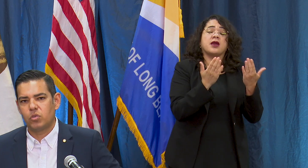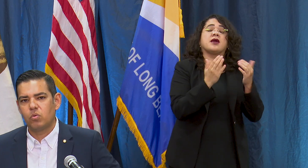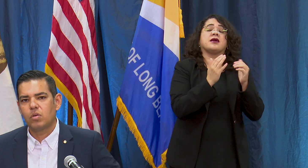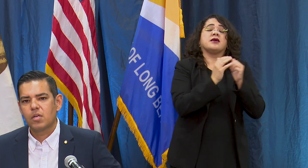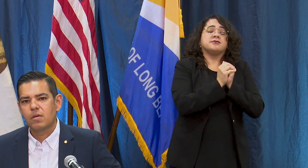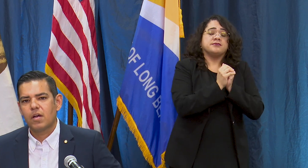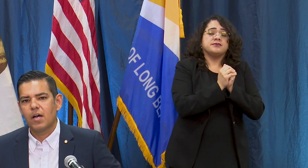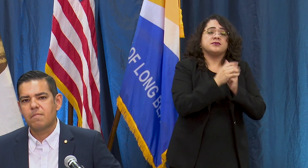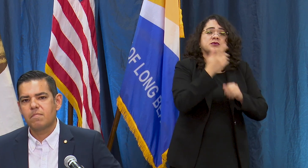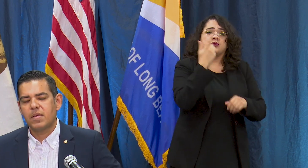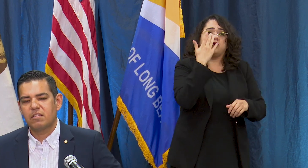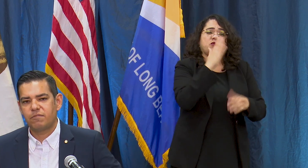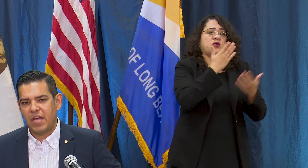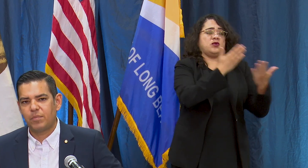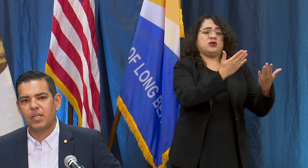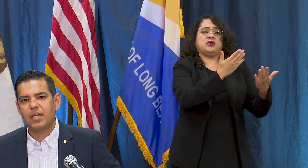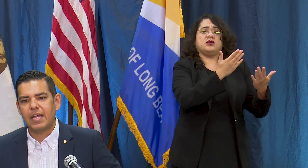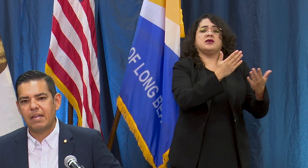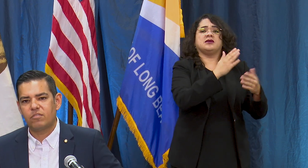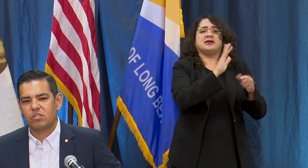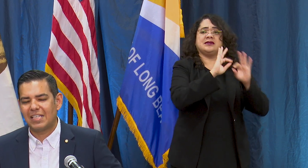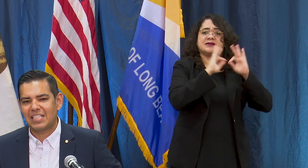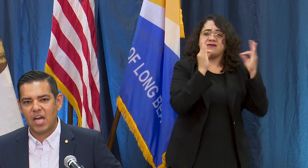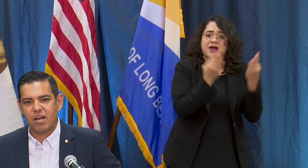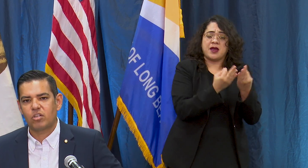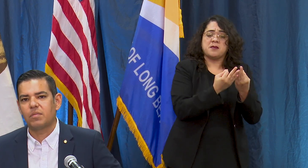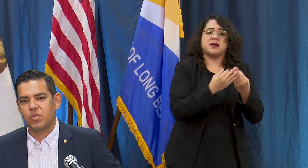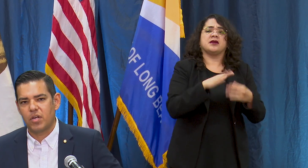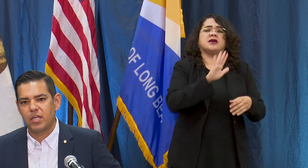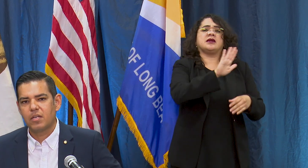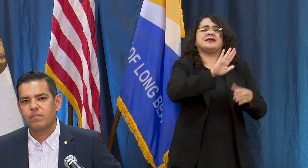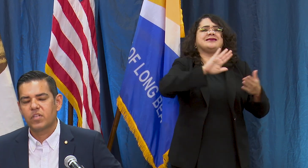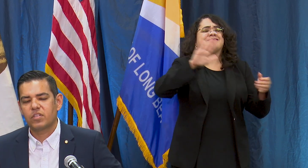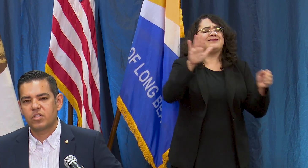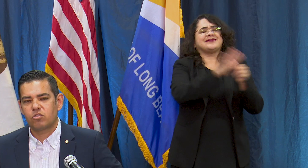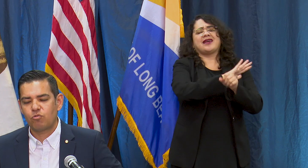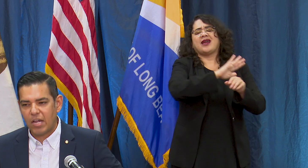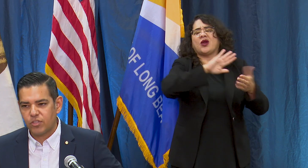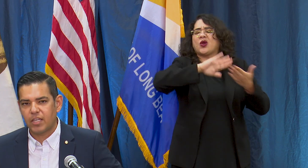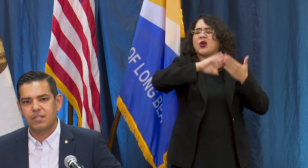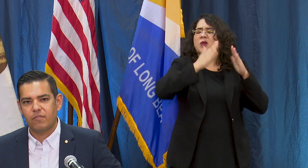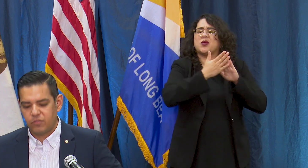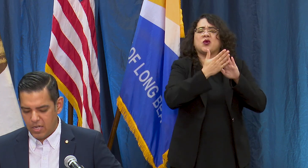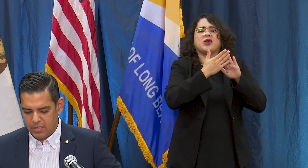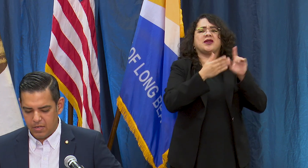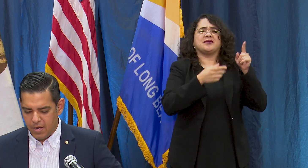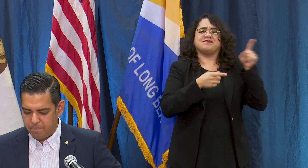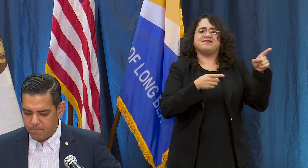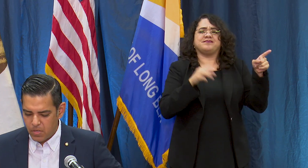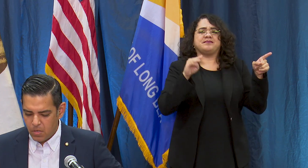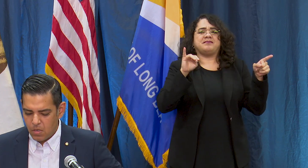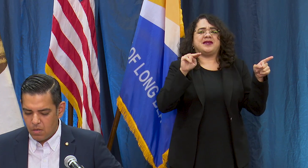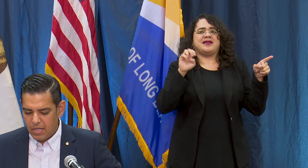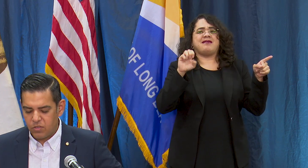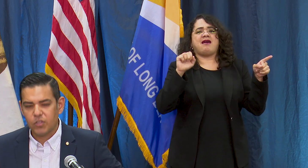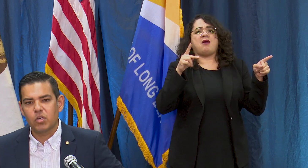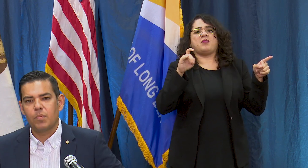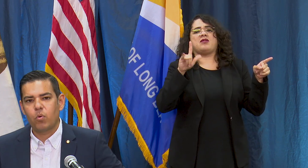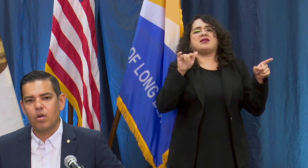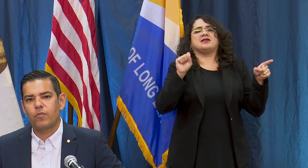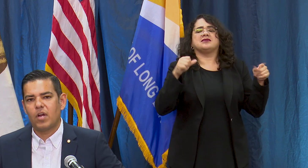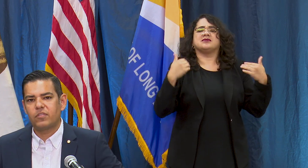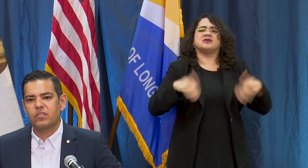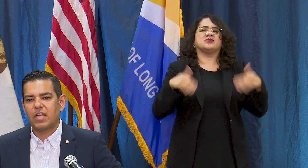go to his family and just the entire community. It's a tragic and devastating time. It's